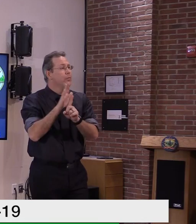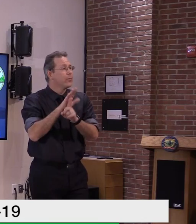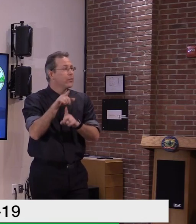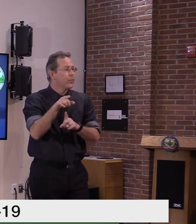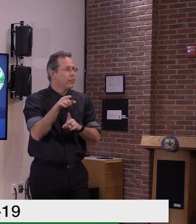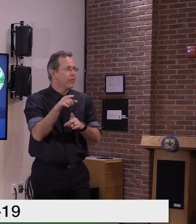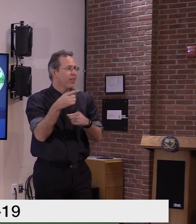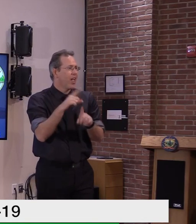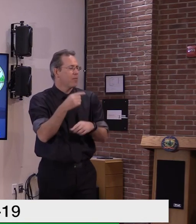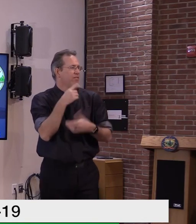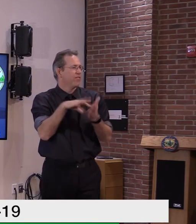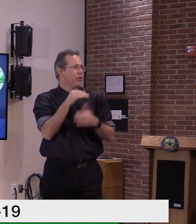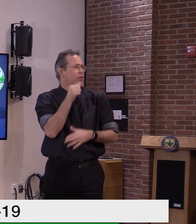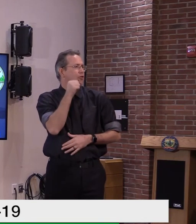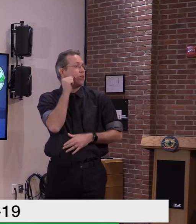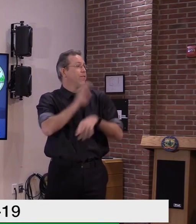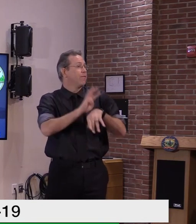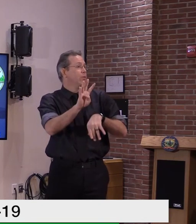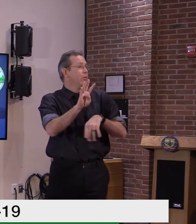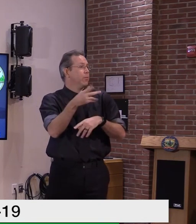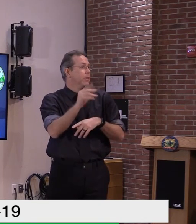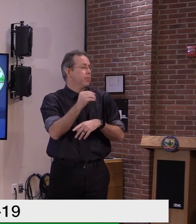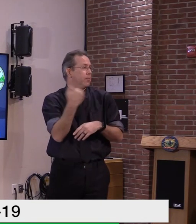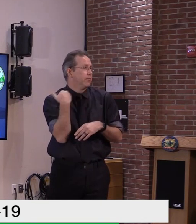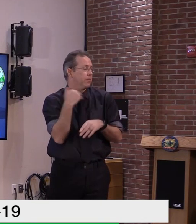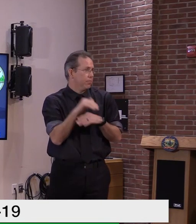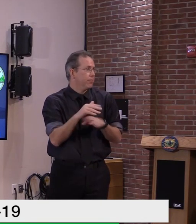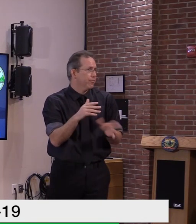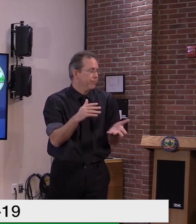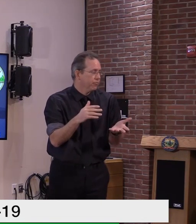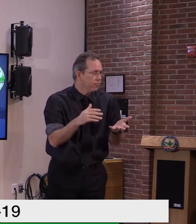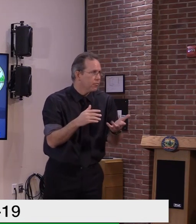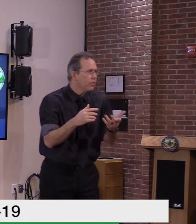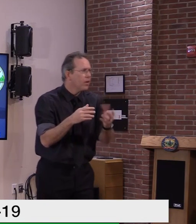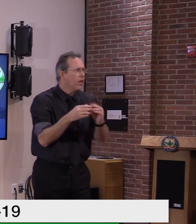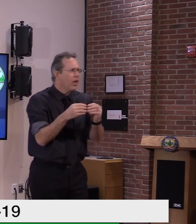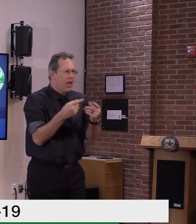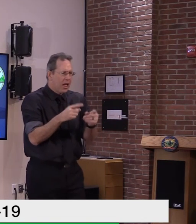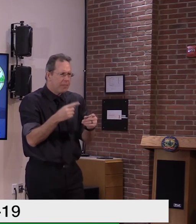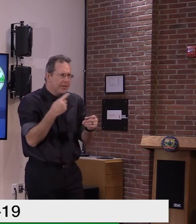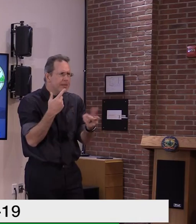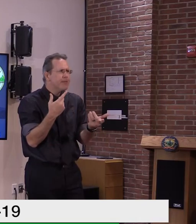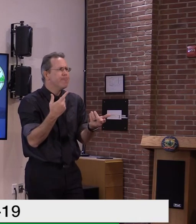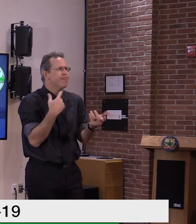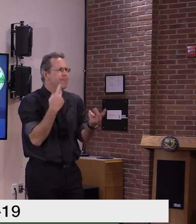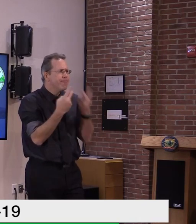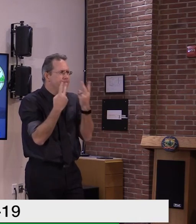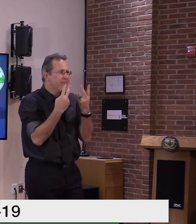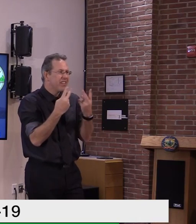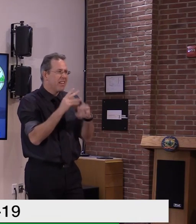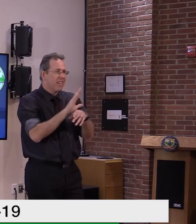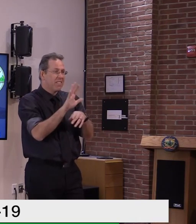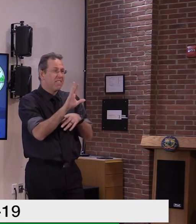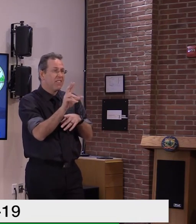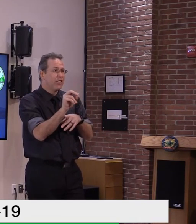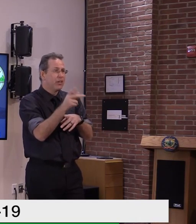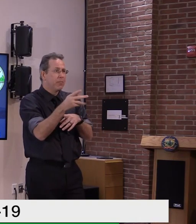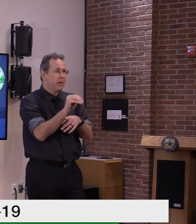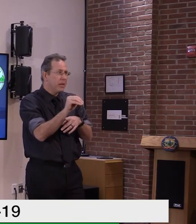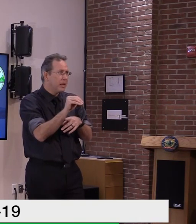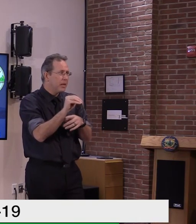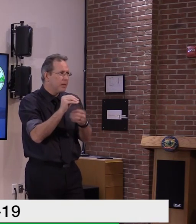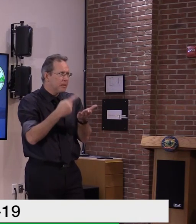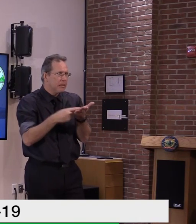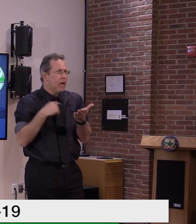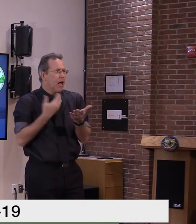Yesterday afternoon at 5:30 or thereabouts, the rapid response team was on the phone with the veterans home. What they do